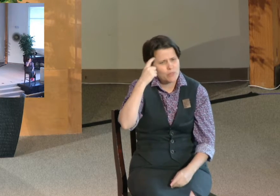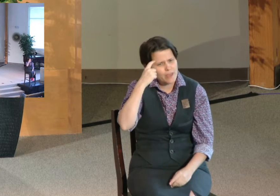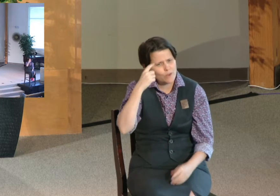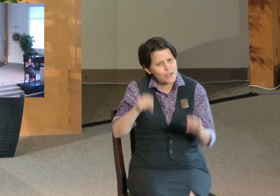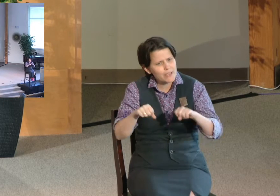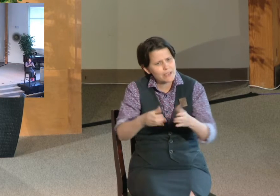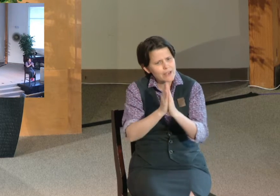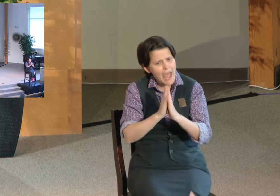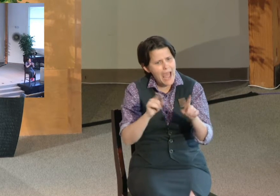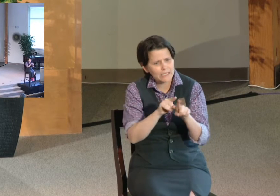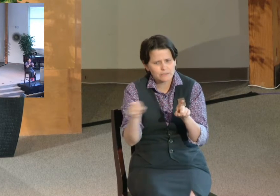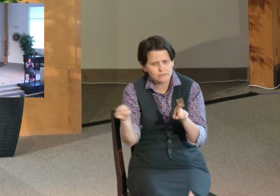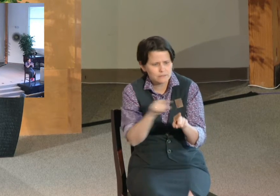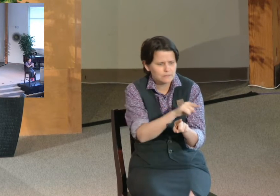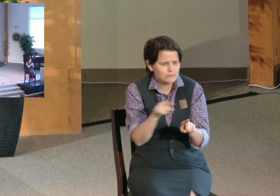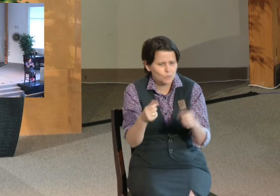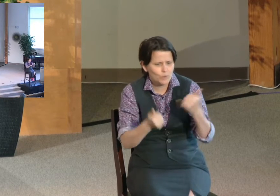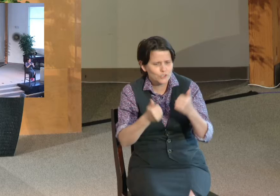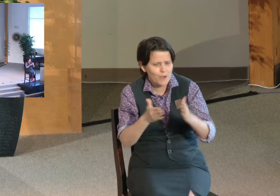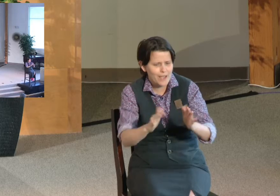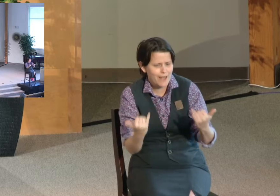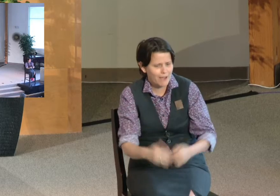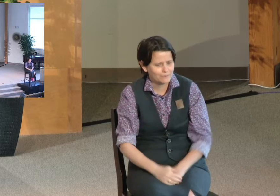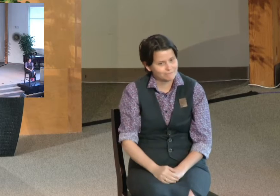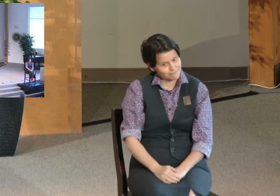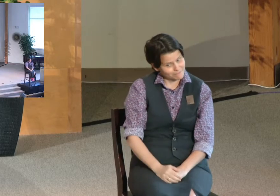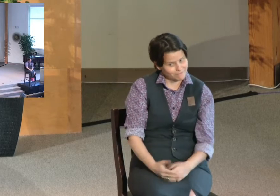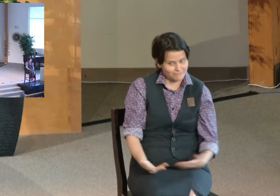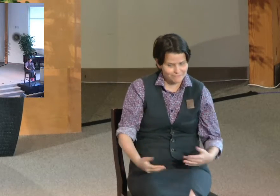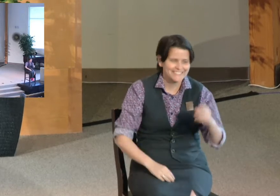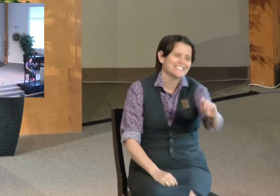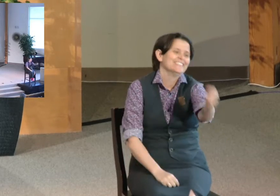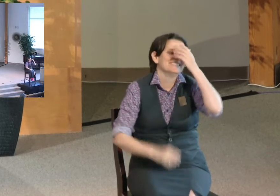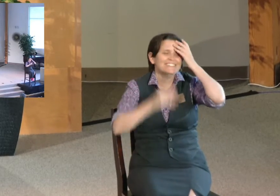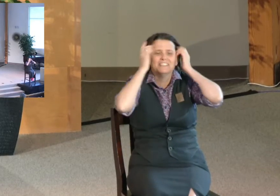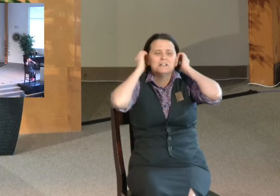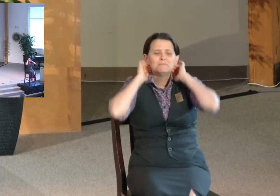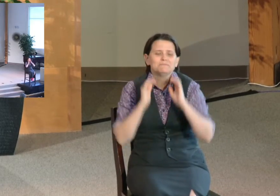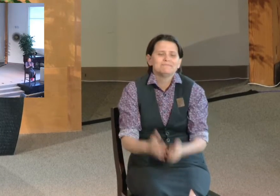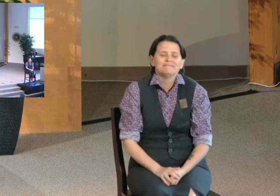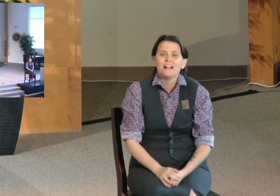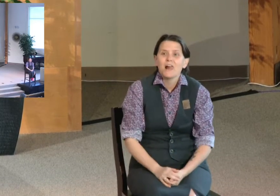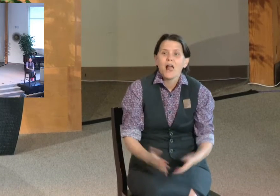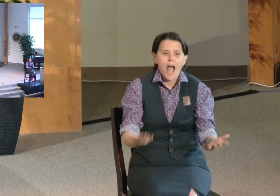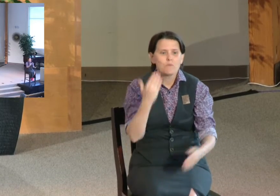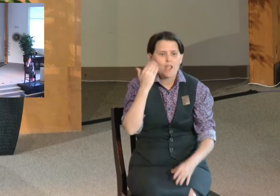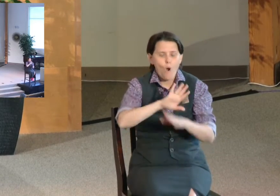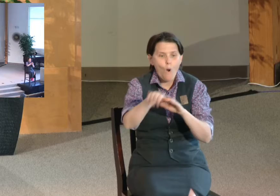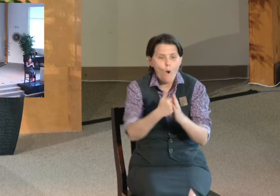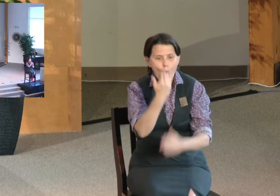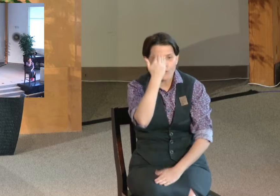And then we all know the dad jokes. The dad jokes, my friends, nothing